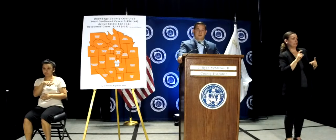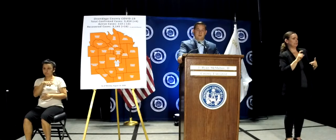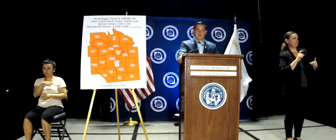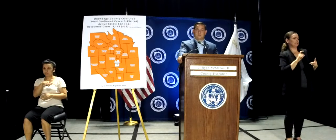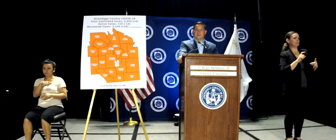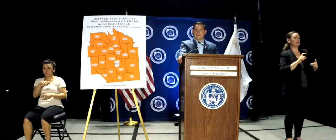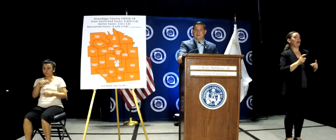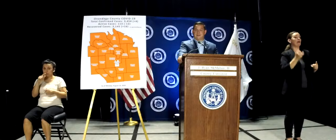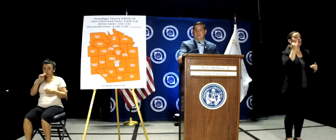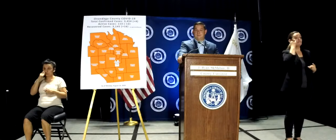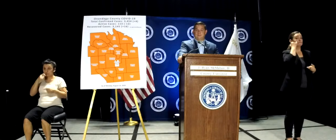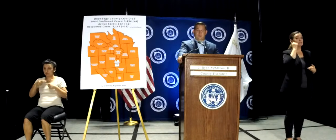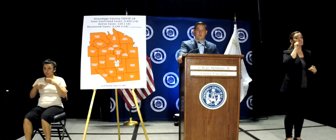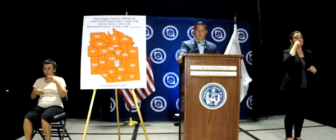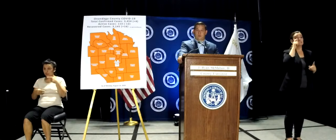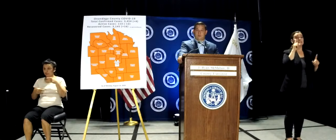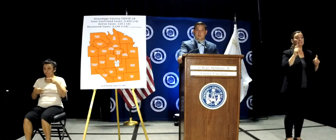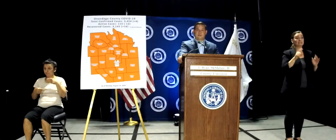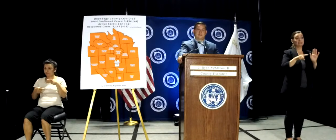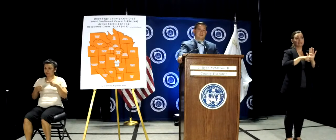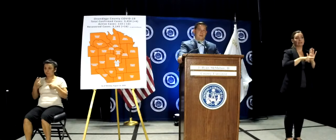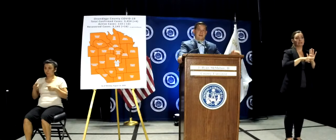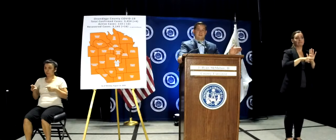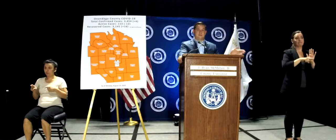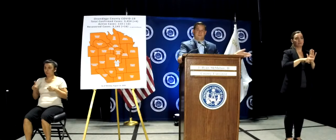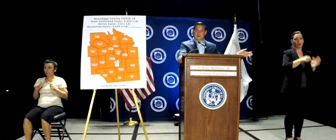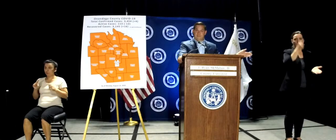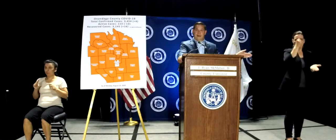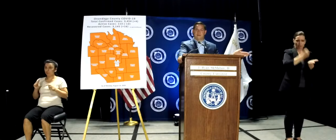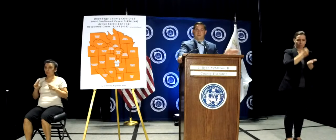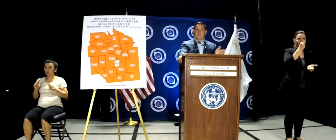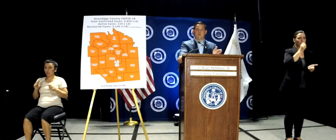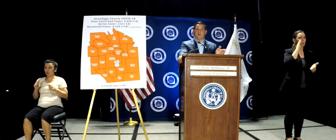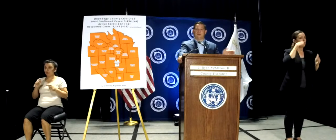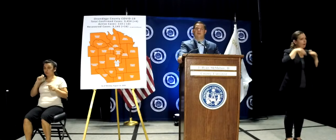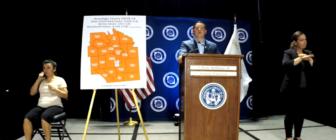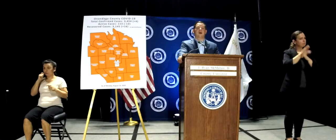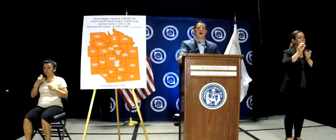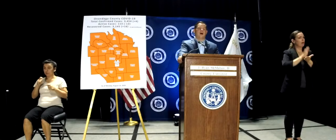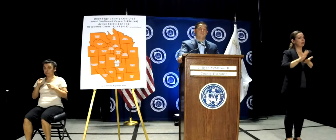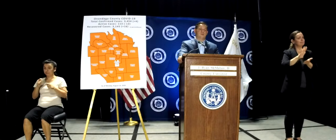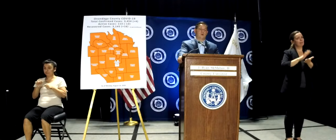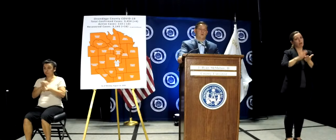test. Guess what that did? There were students that tested positive. They're not back in the community.